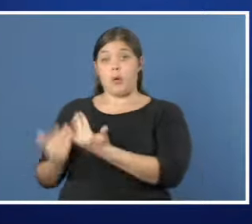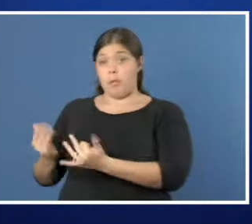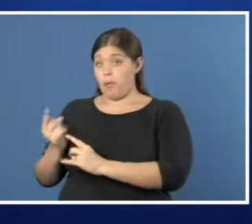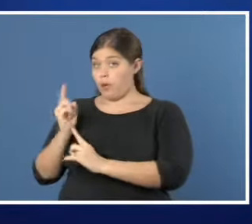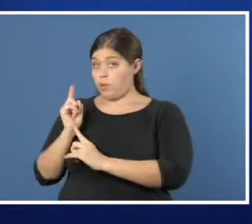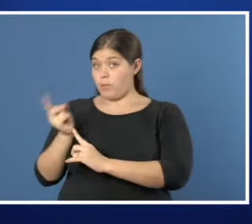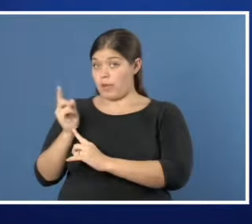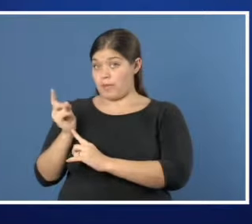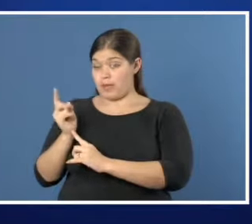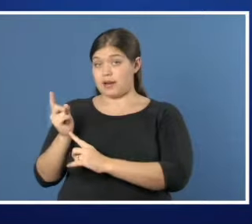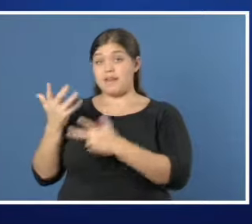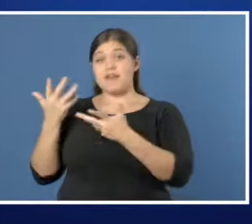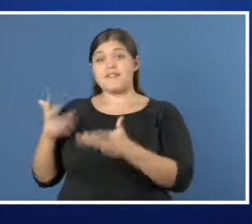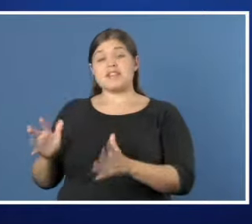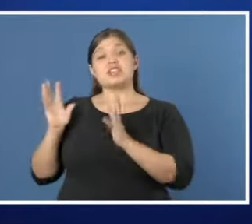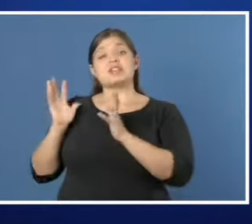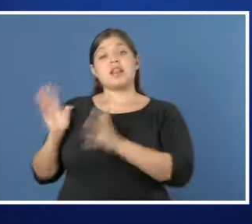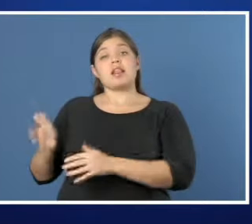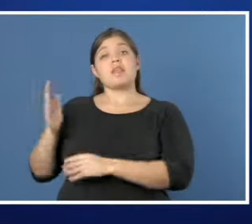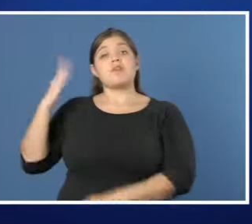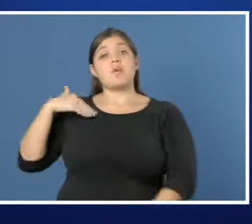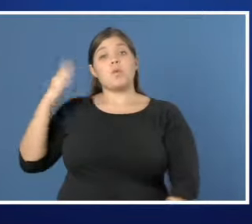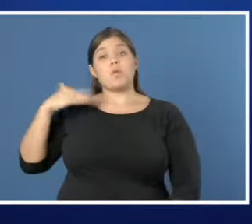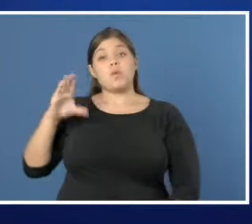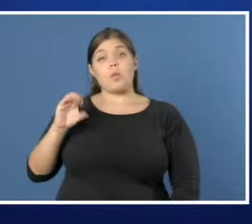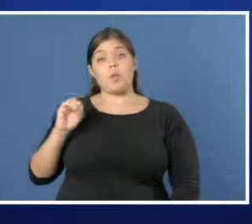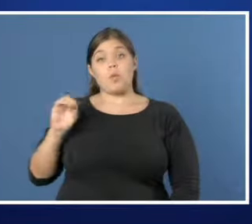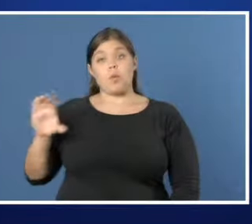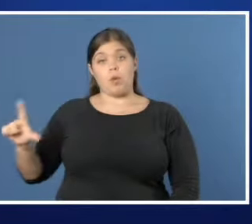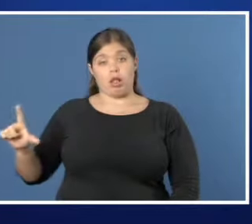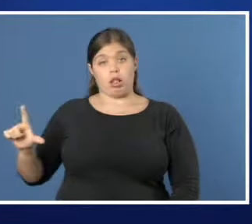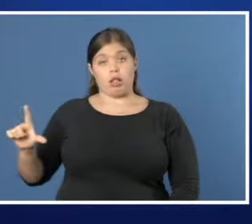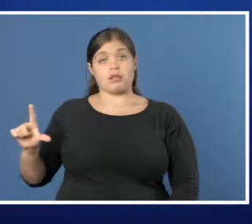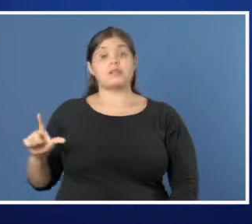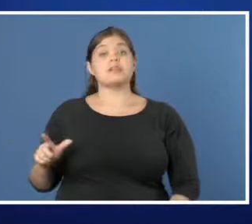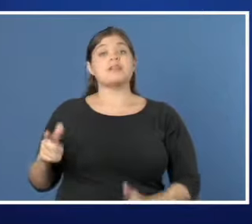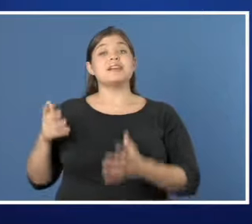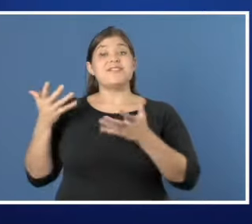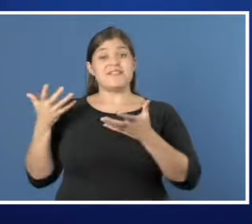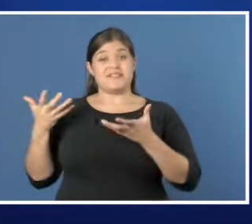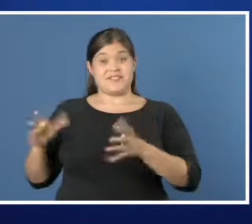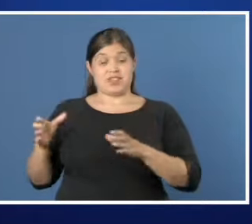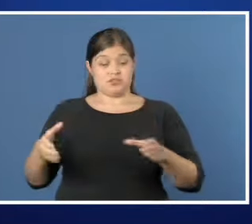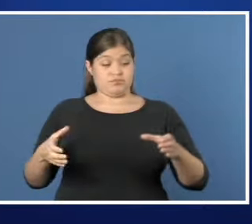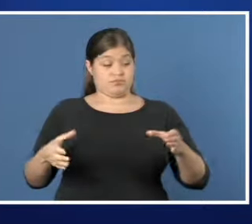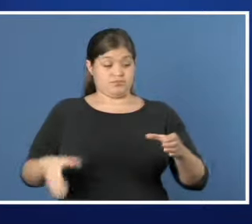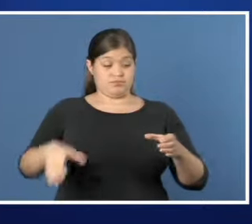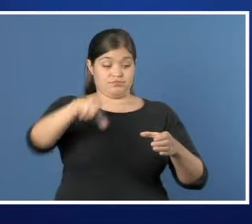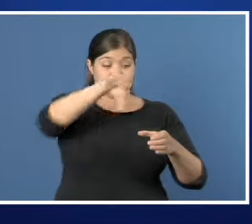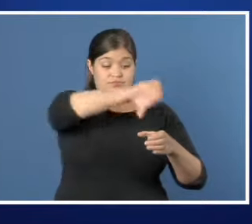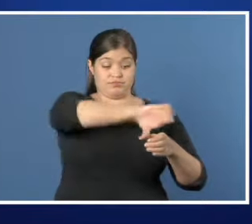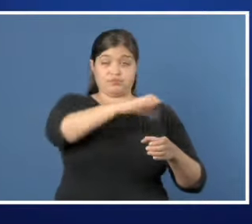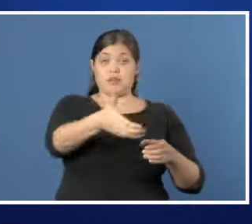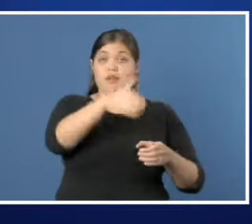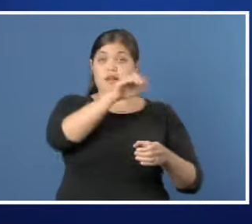Boil the water for 1 minute, let it cool, and store it in clean containers with